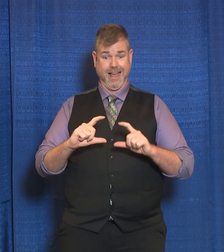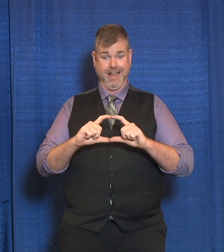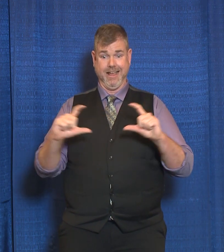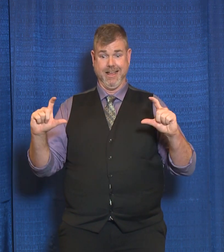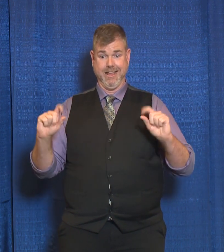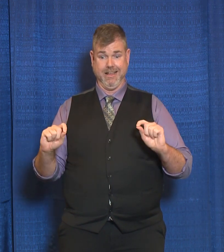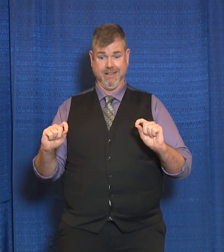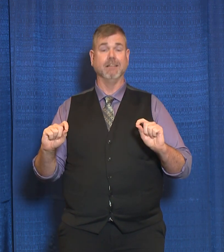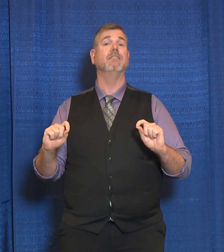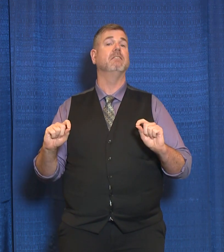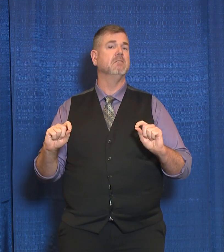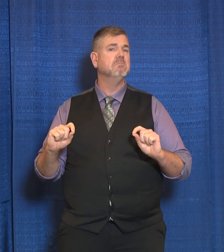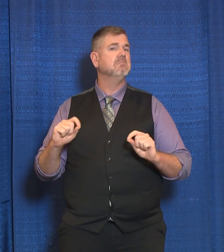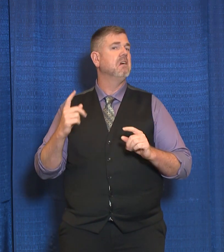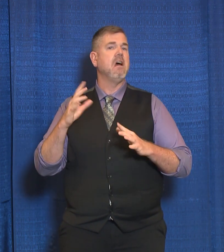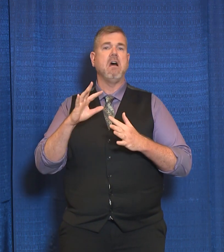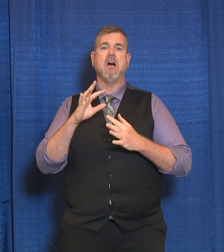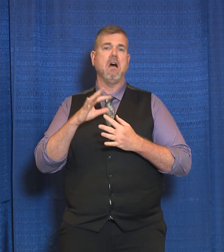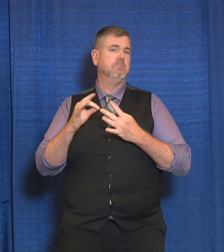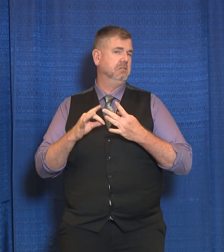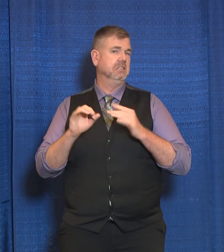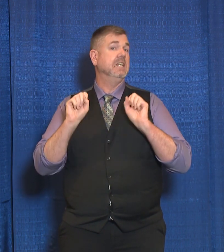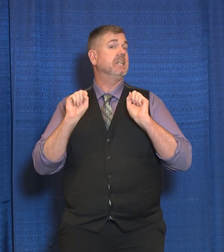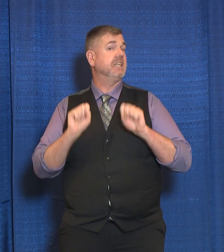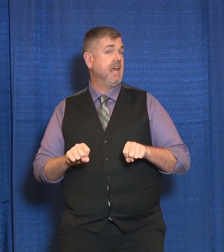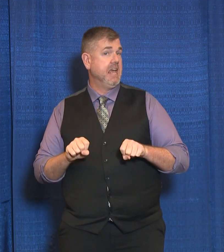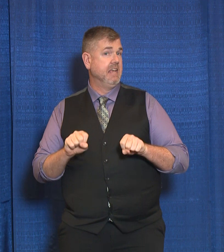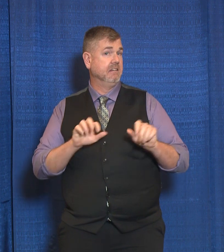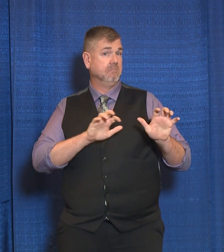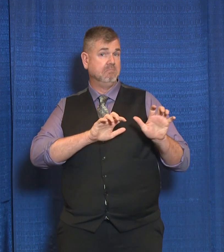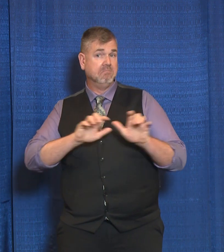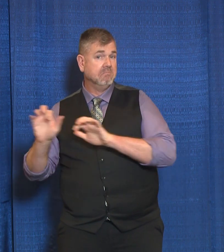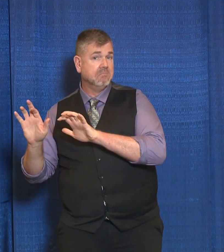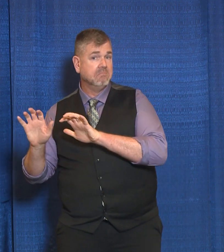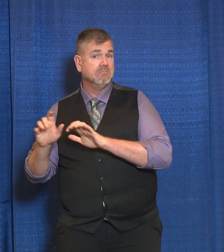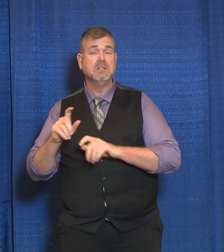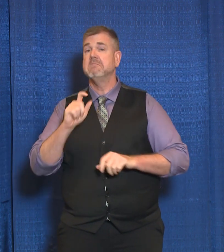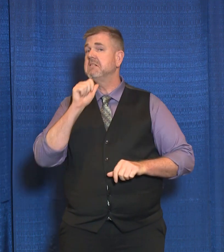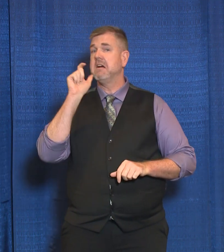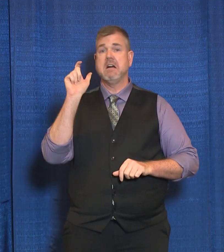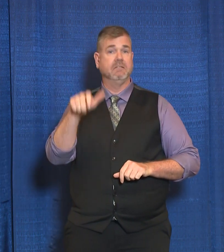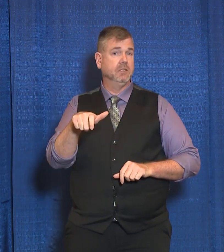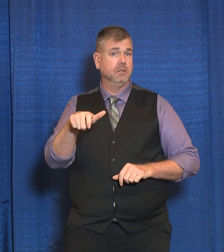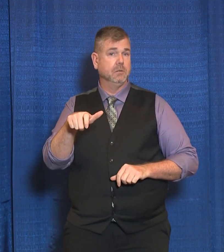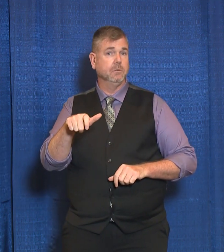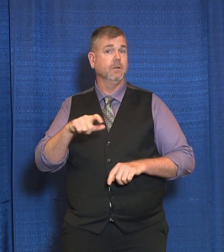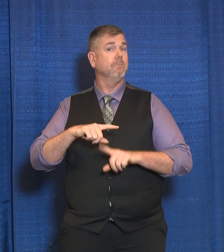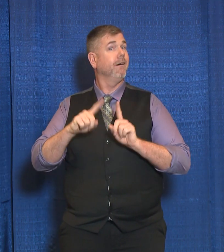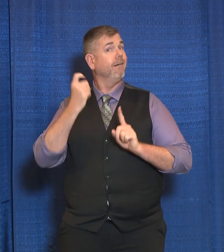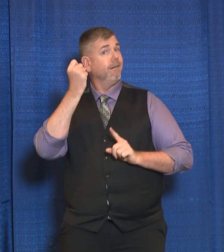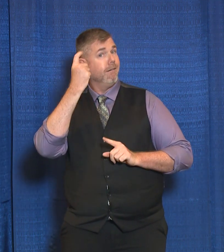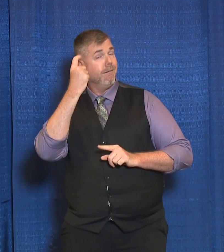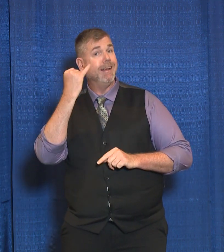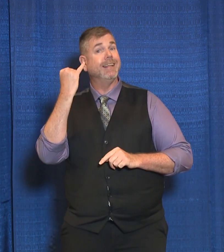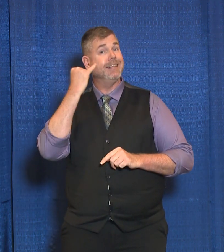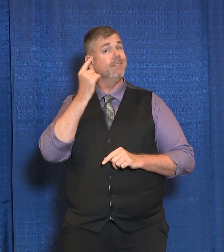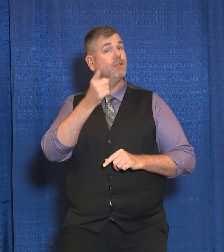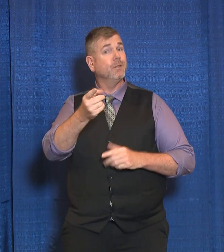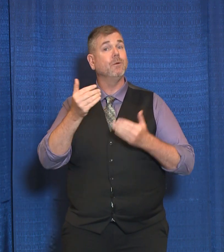These fields are optional, but the information will help the county elections official to locate and update your registration.